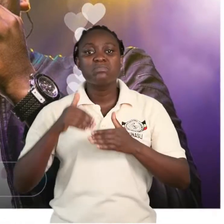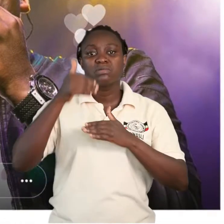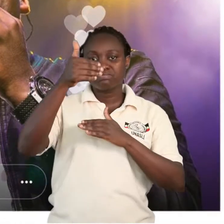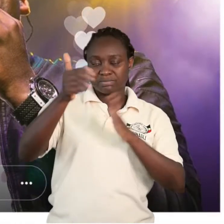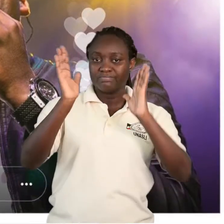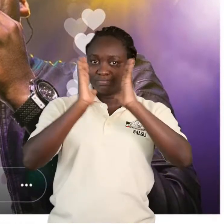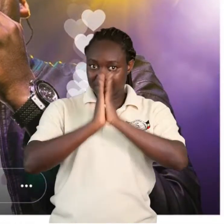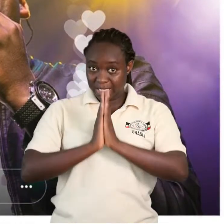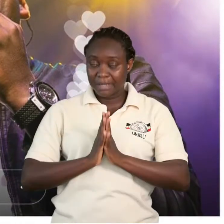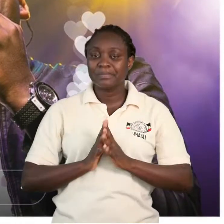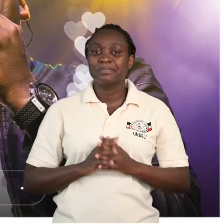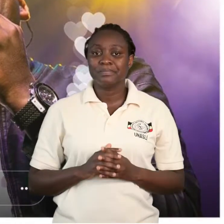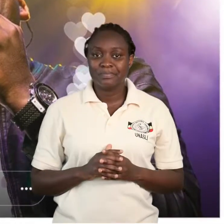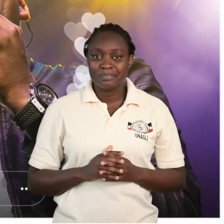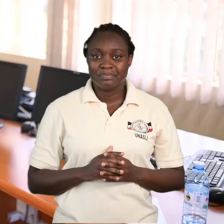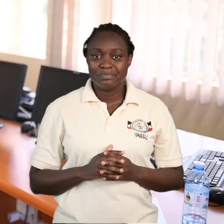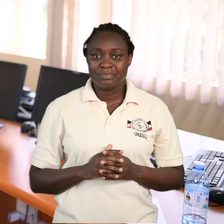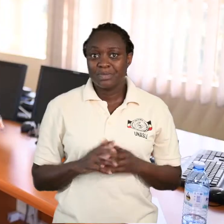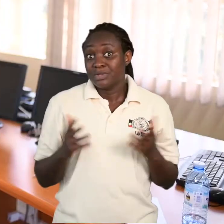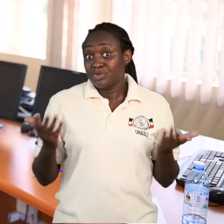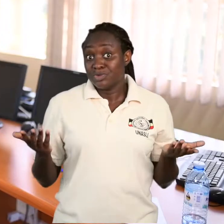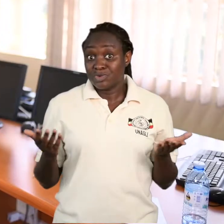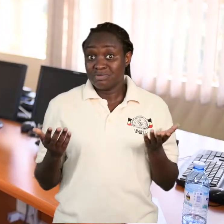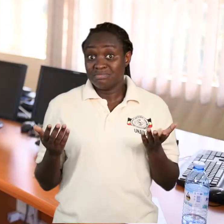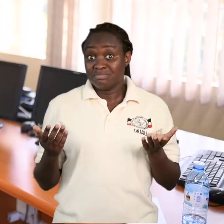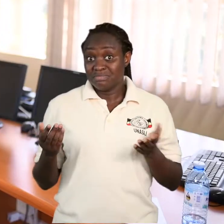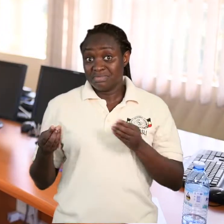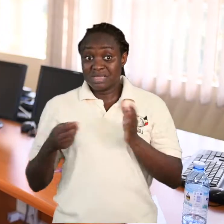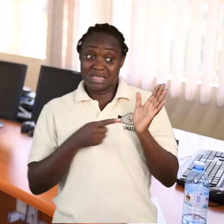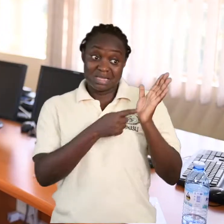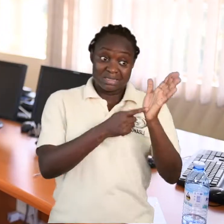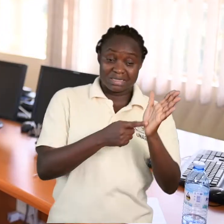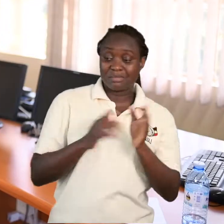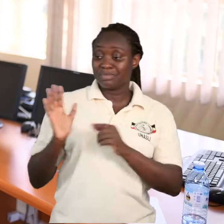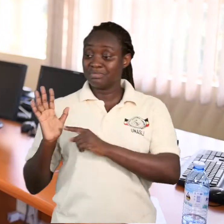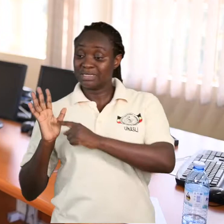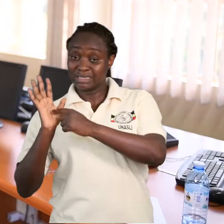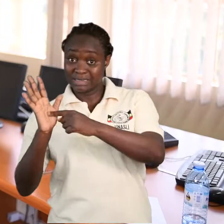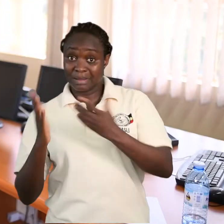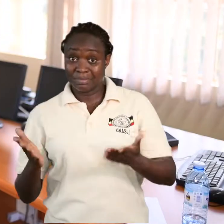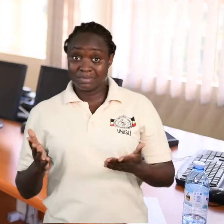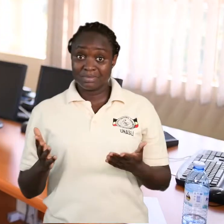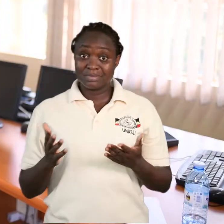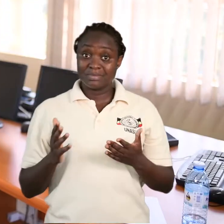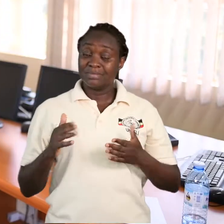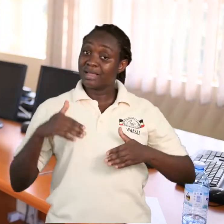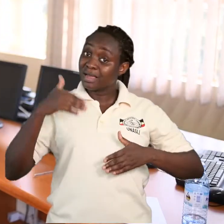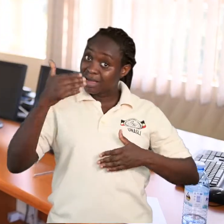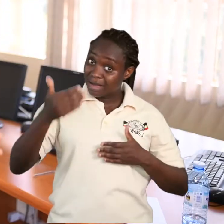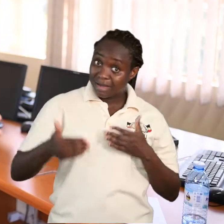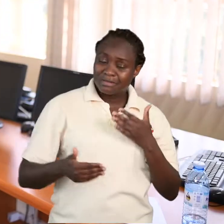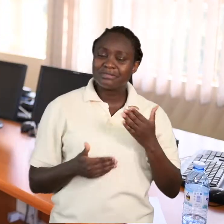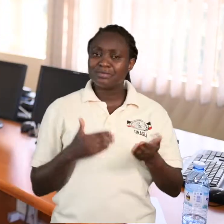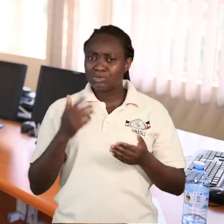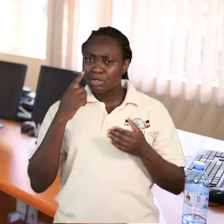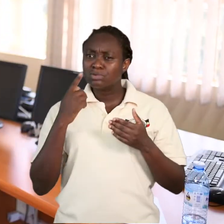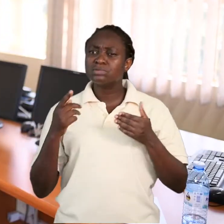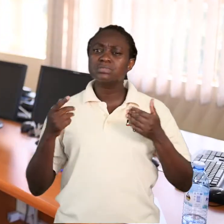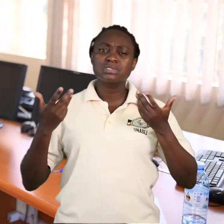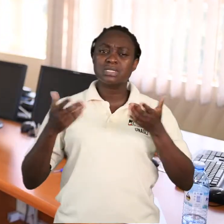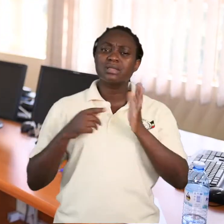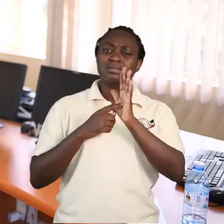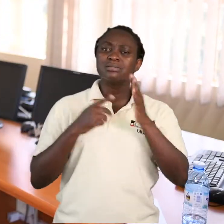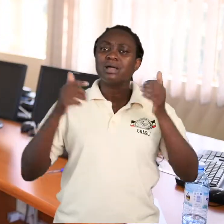a service. All those are some of the examples, and you'll be seeing some of these examples of